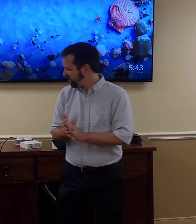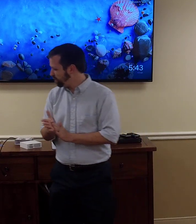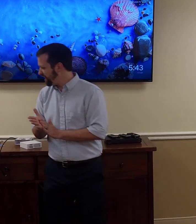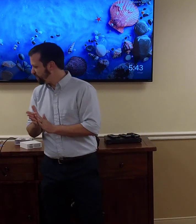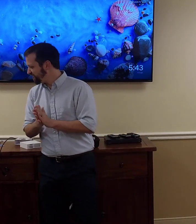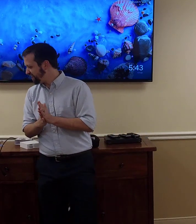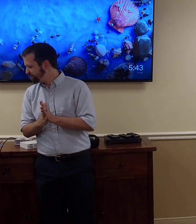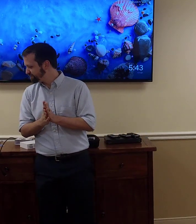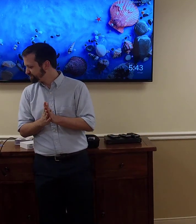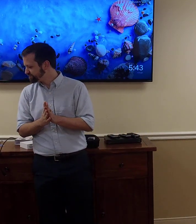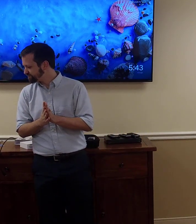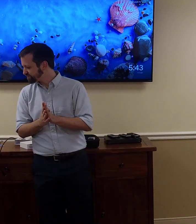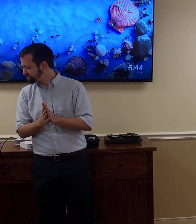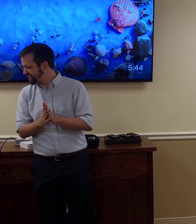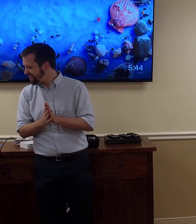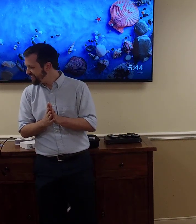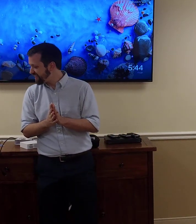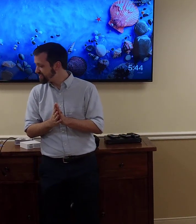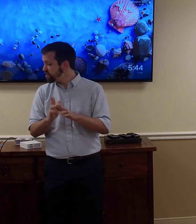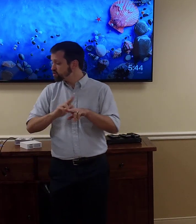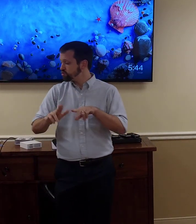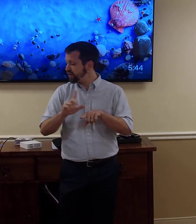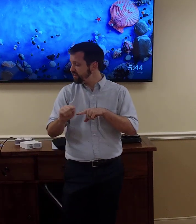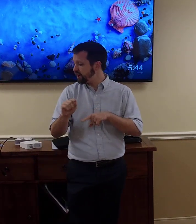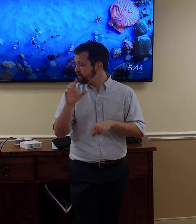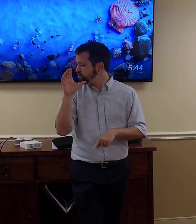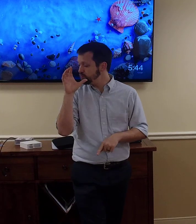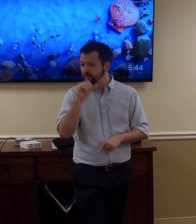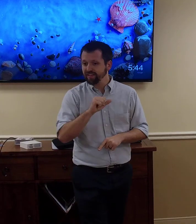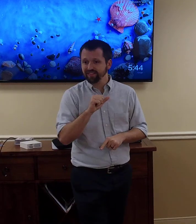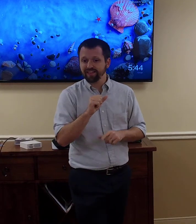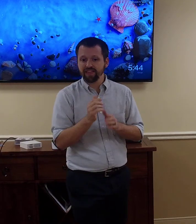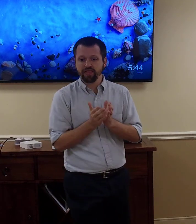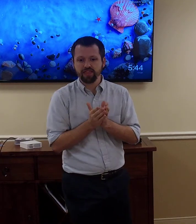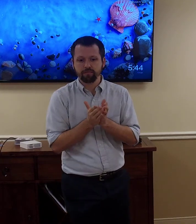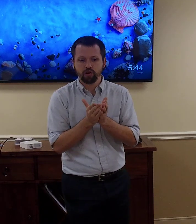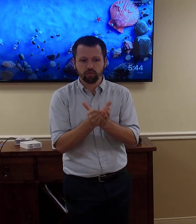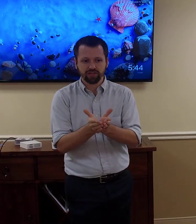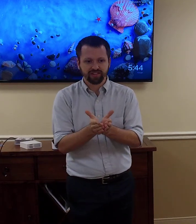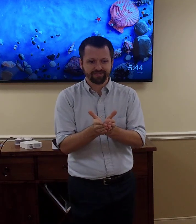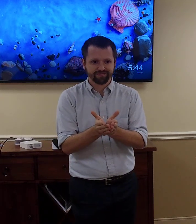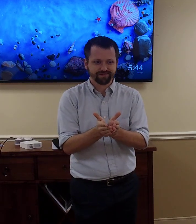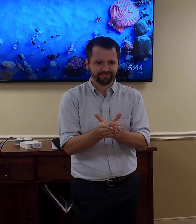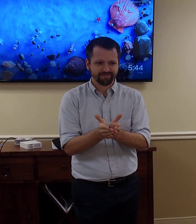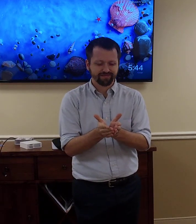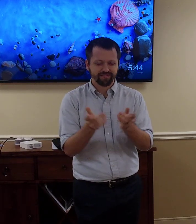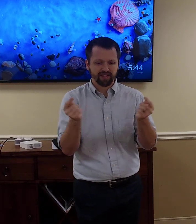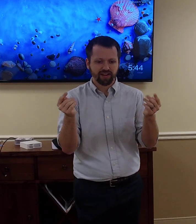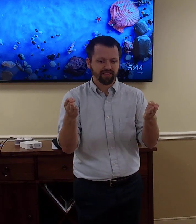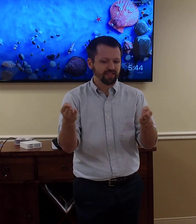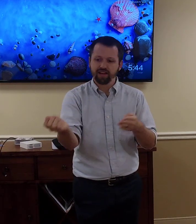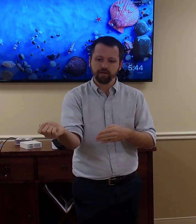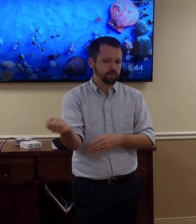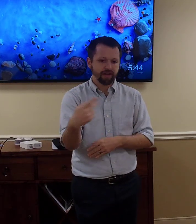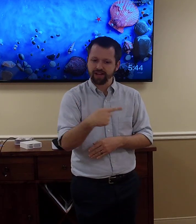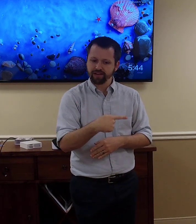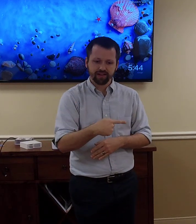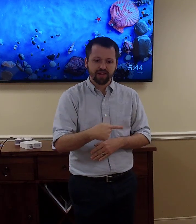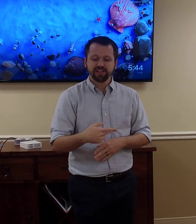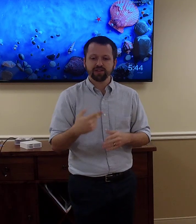But it was, yes. So train gone, you missed the boat. And it's not coming back.